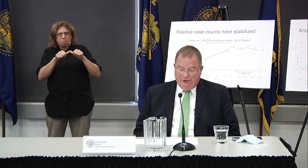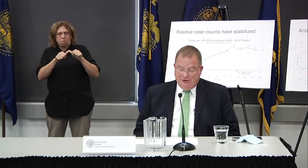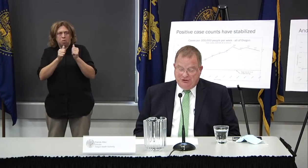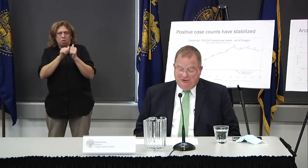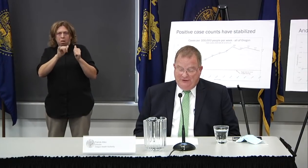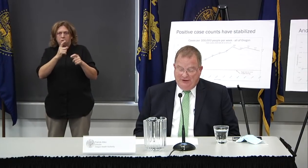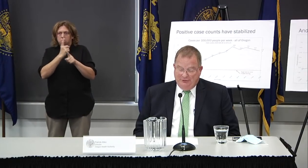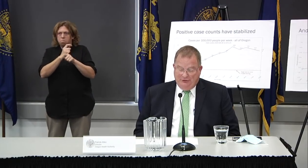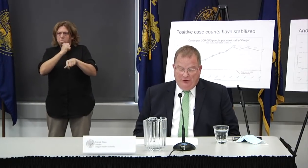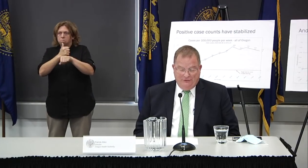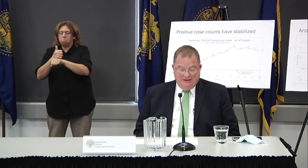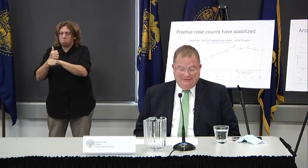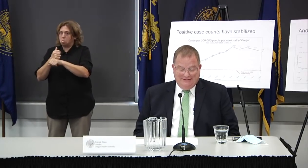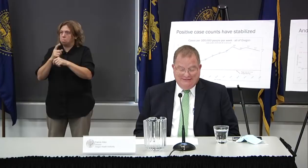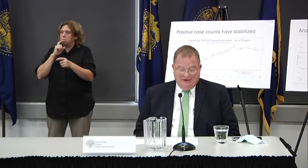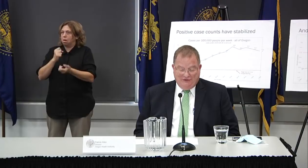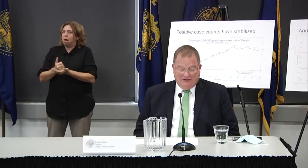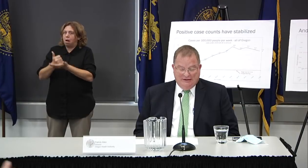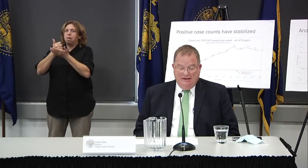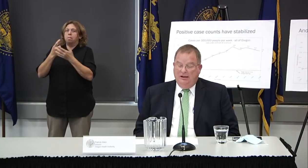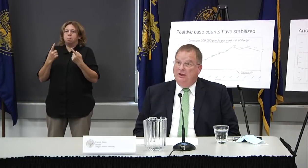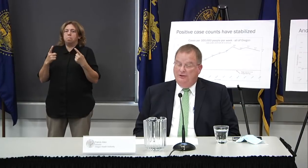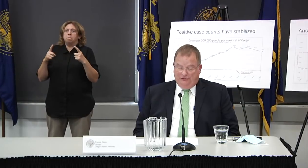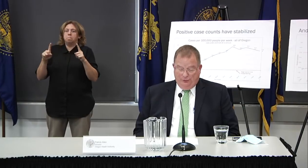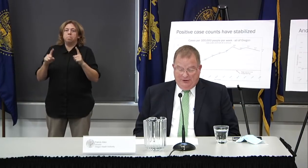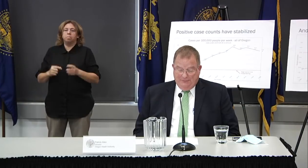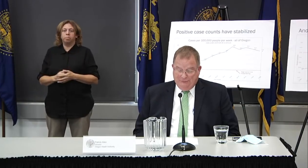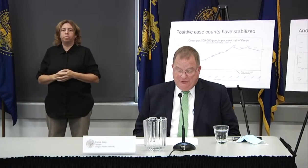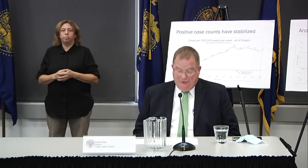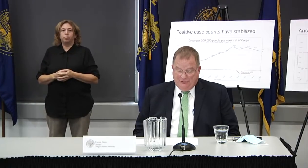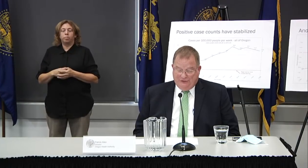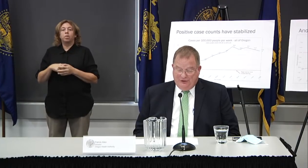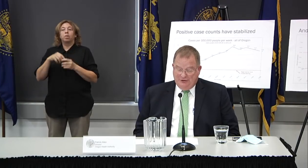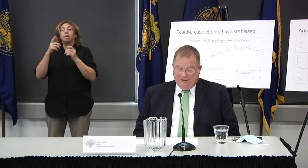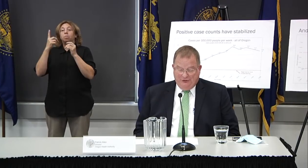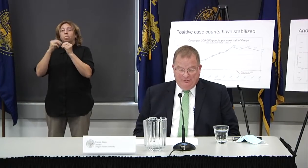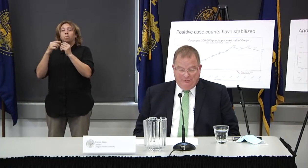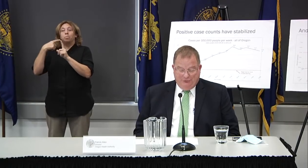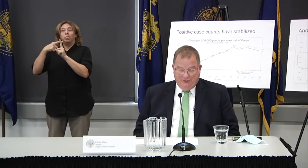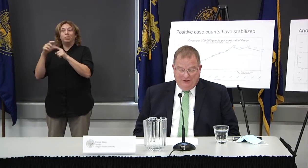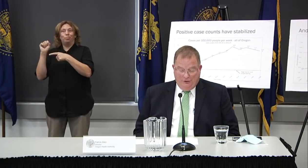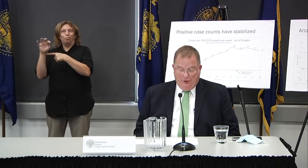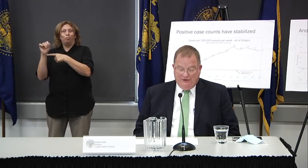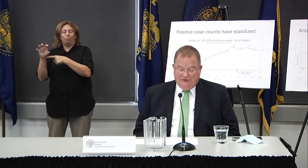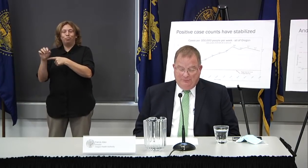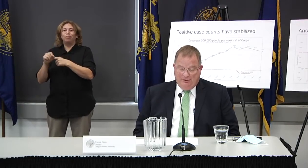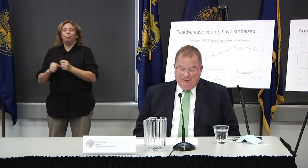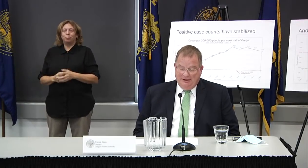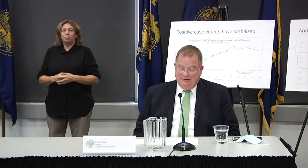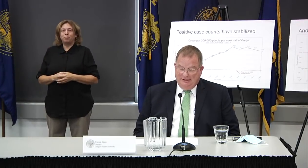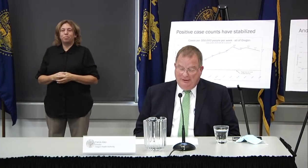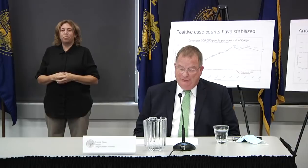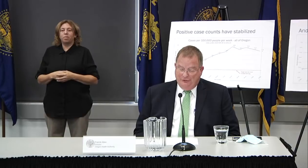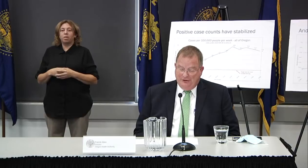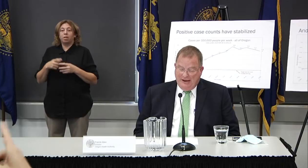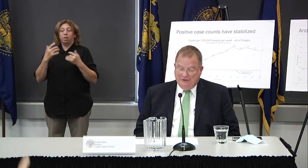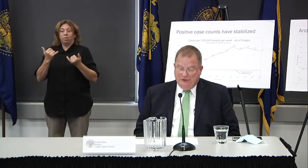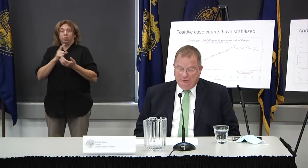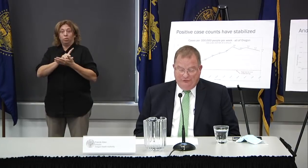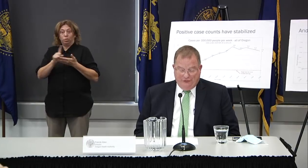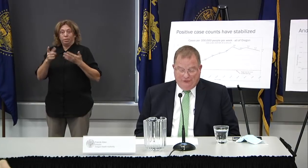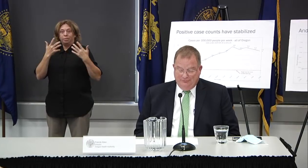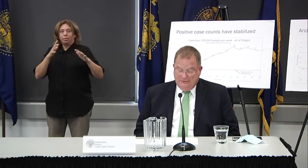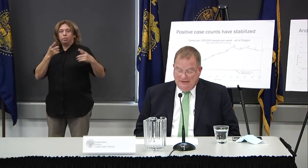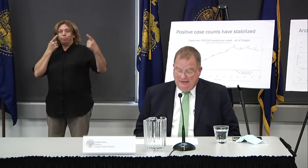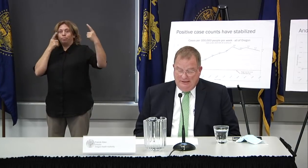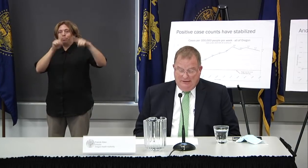more encouraging development on COVID-19 testing. This week, we secured an agreement between the Oregon State Public Health Laboratory and